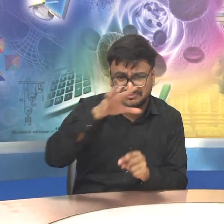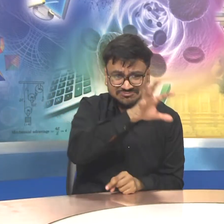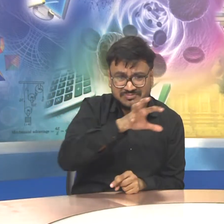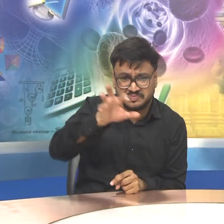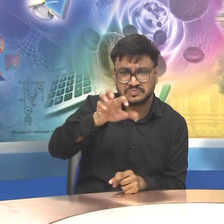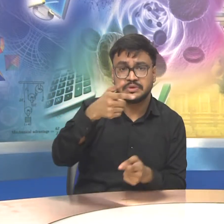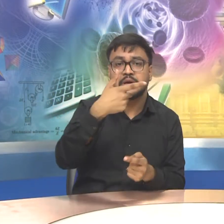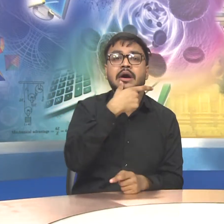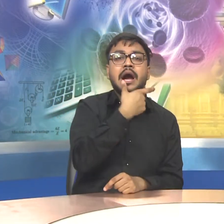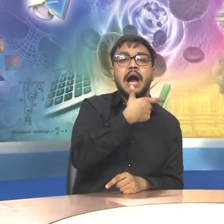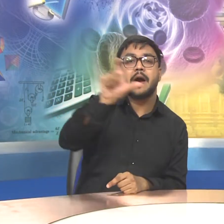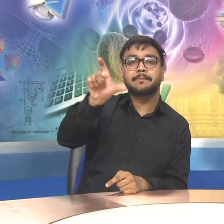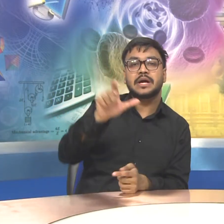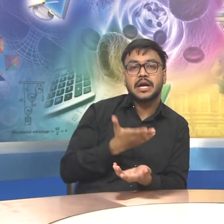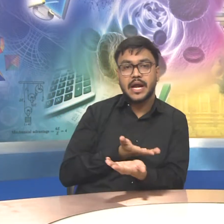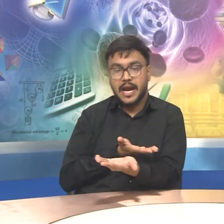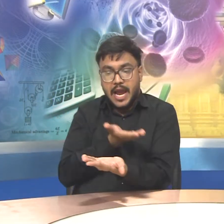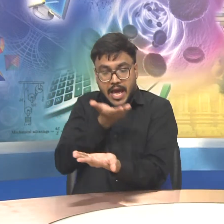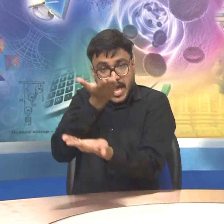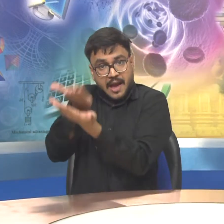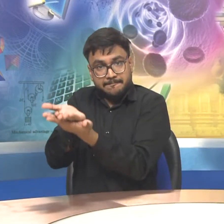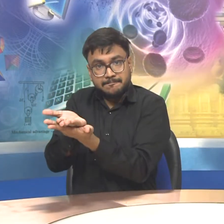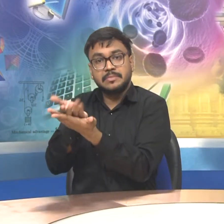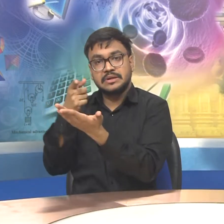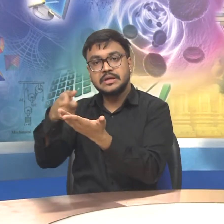more states on the other sides.